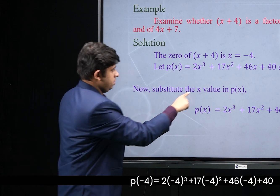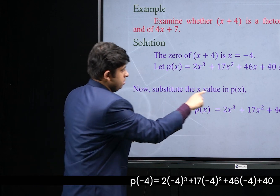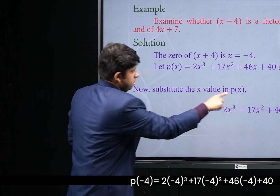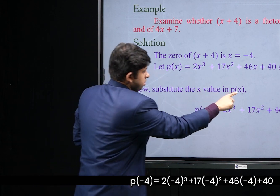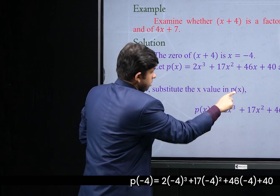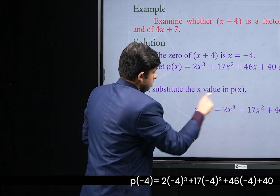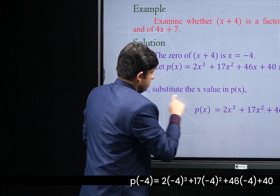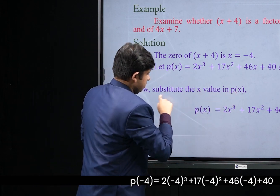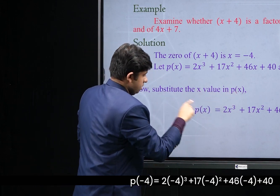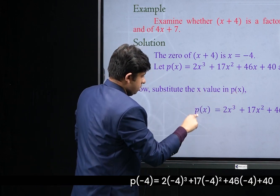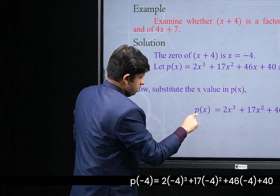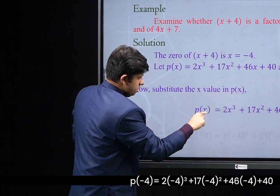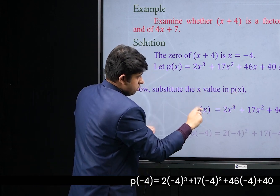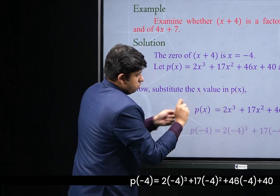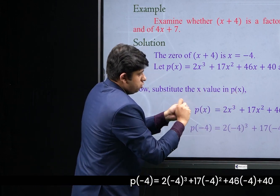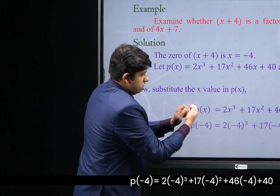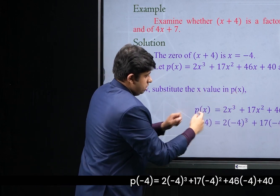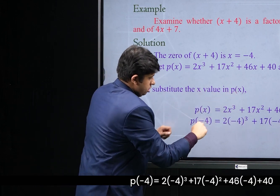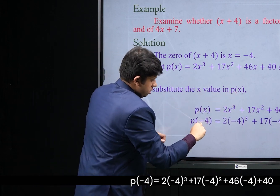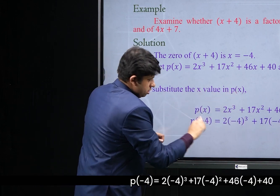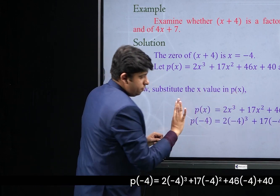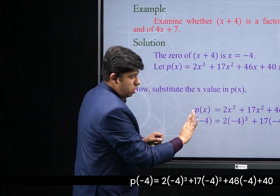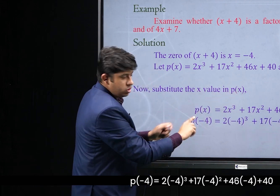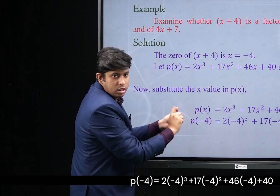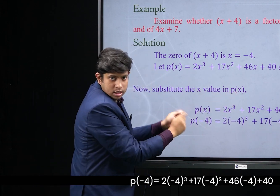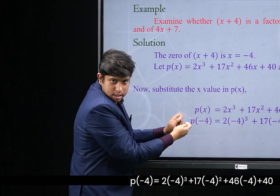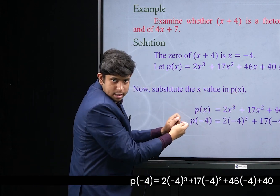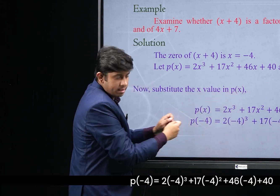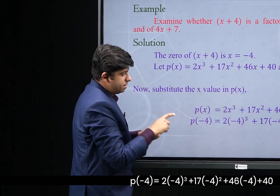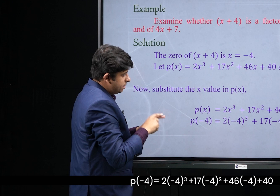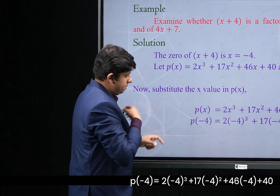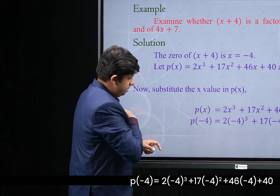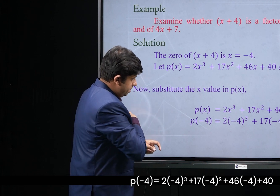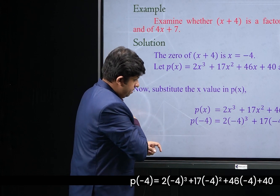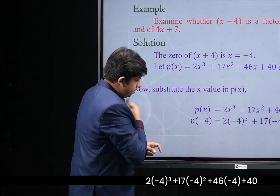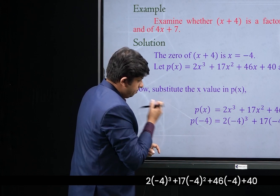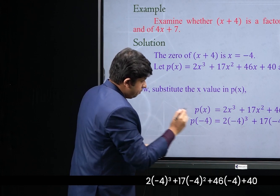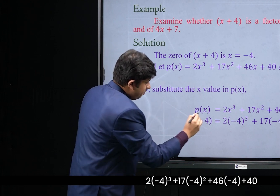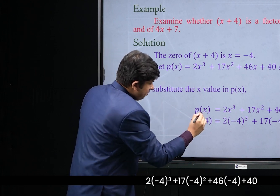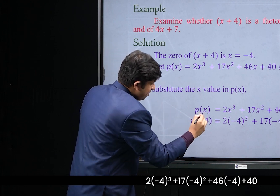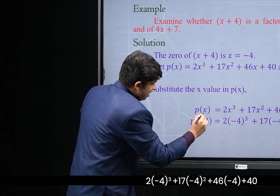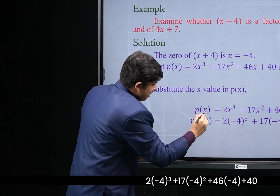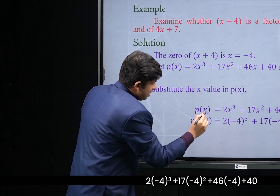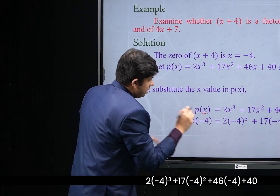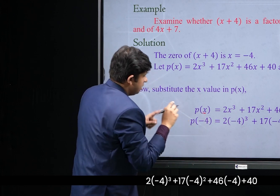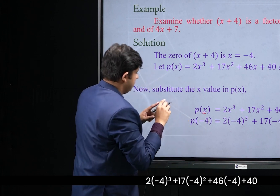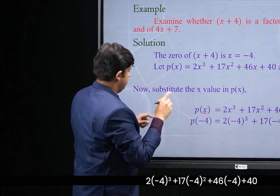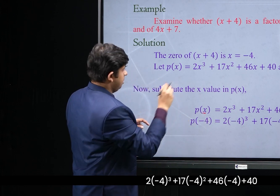p of minus 4 is equal to 2 into minus 4 whole cube plus 17 into minus 4 square